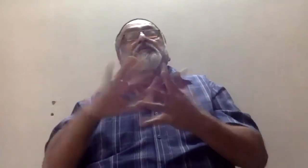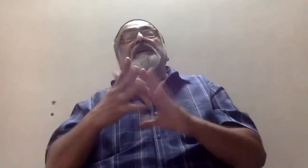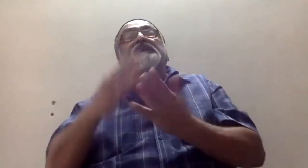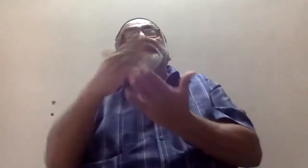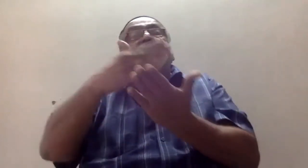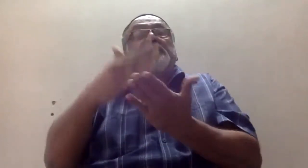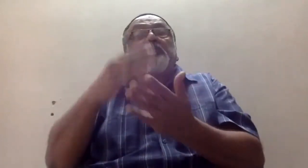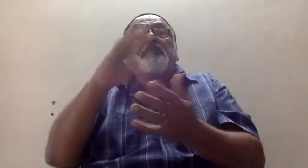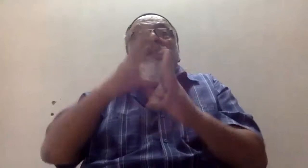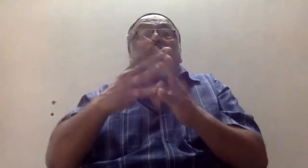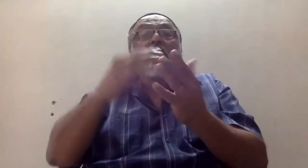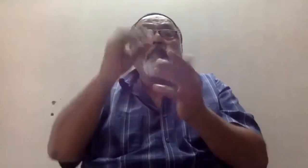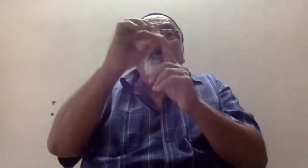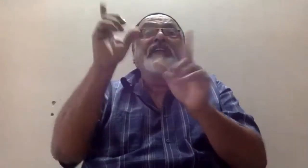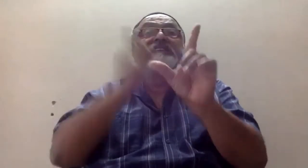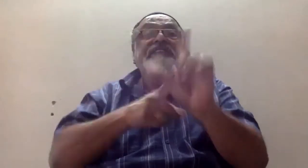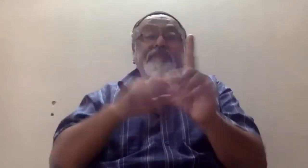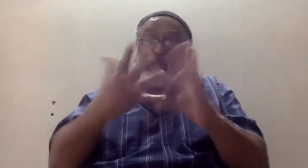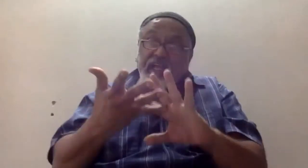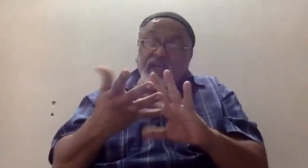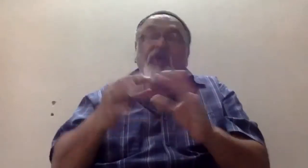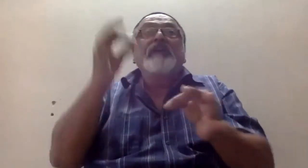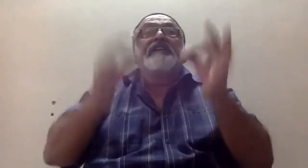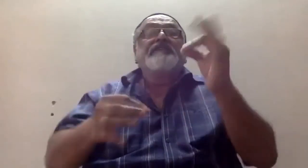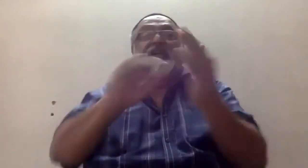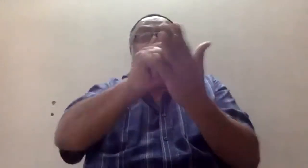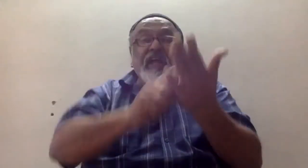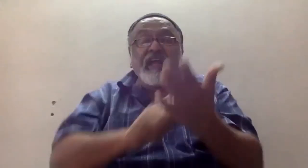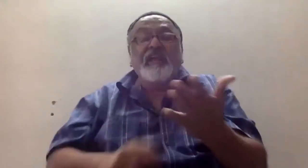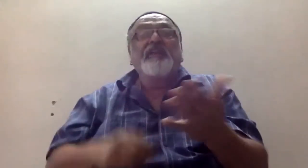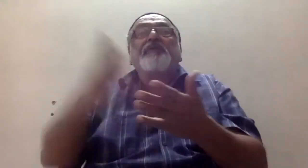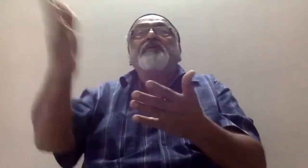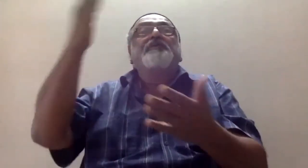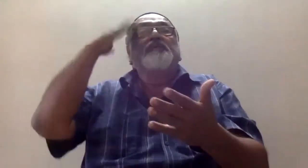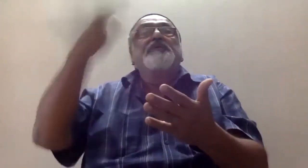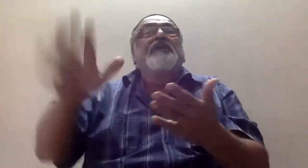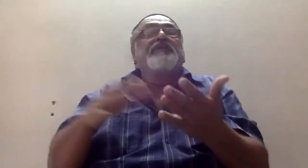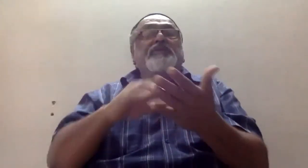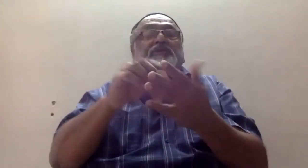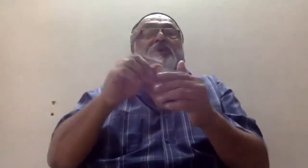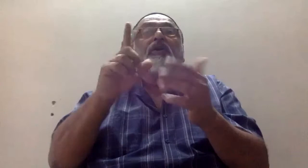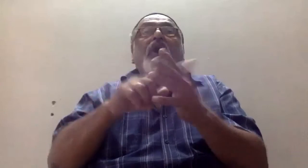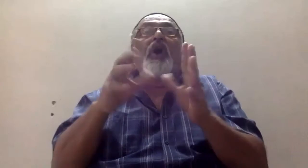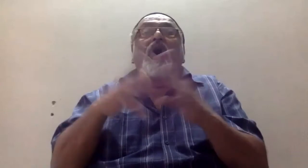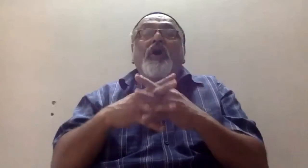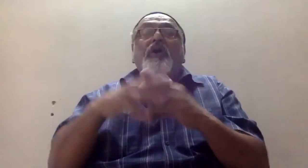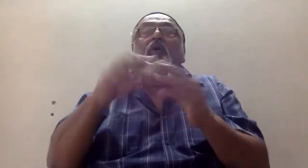the law or the rights or the principles on which that the law is based, this beneficial legislation is